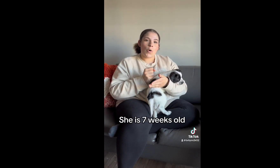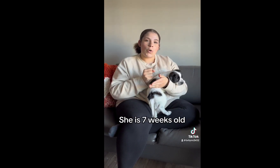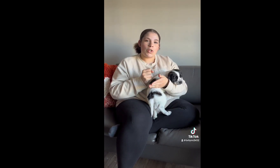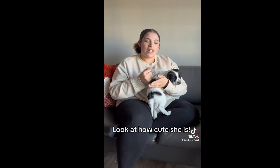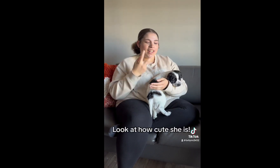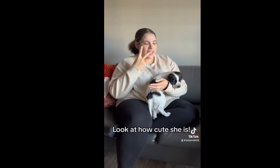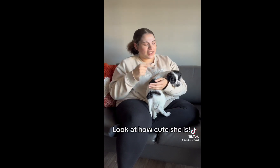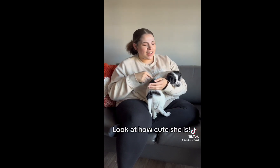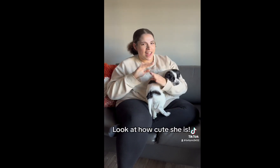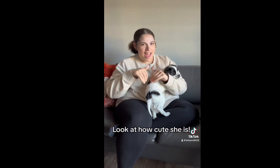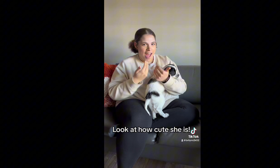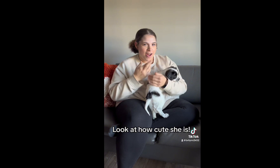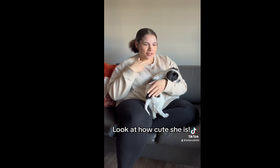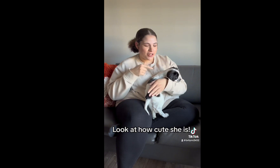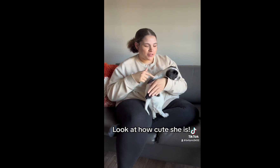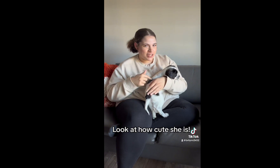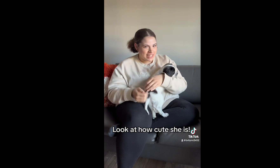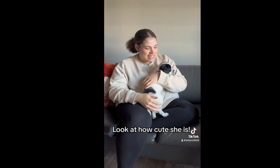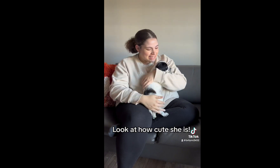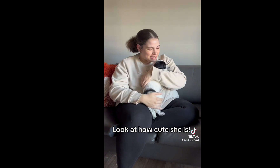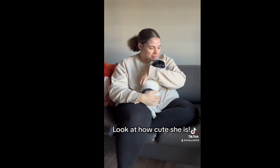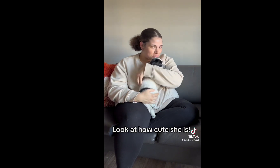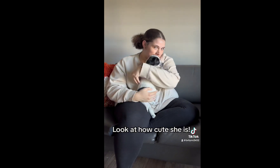old. Look at how cute she is.